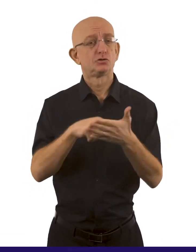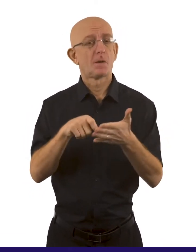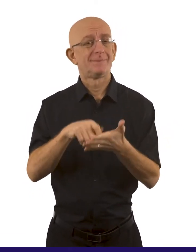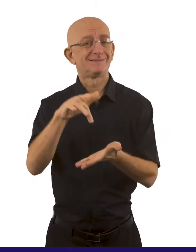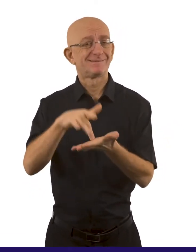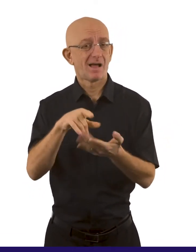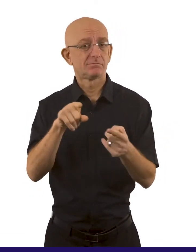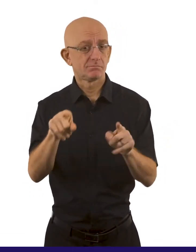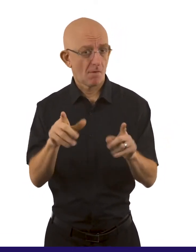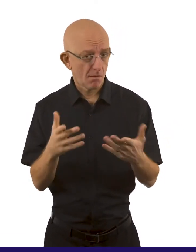shopping centres.